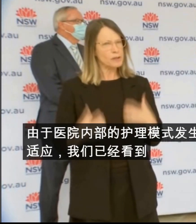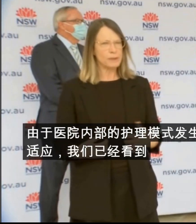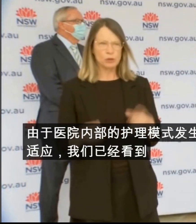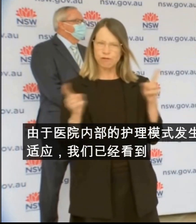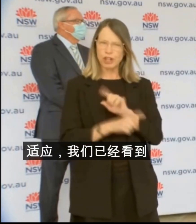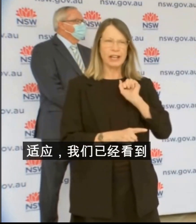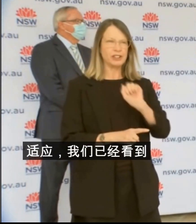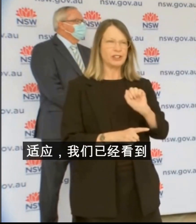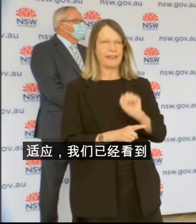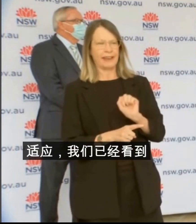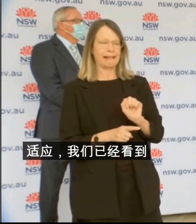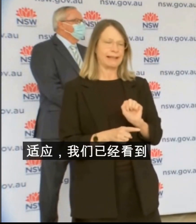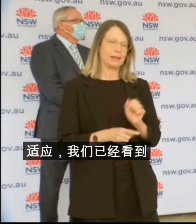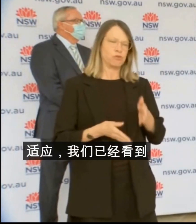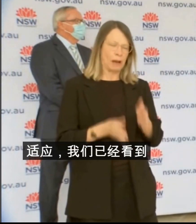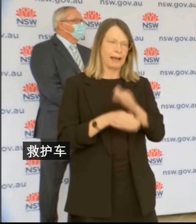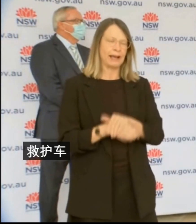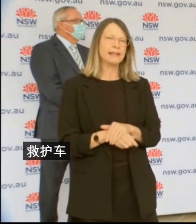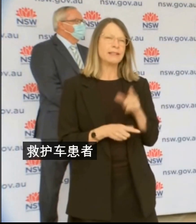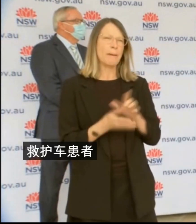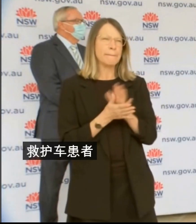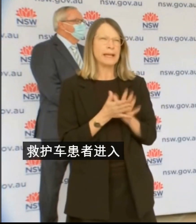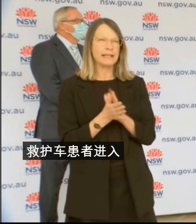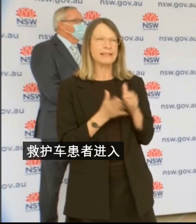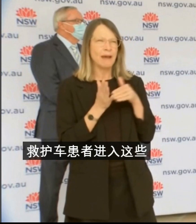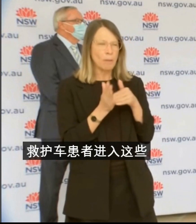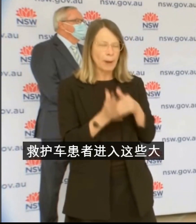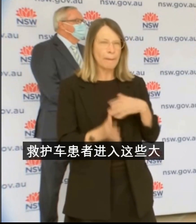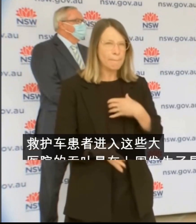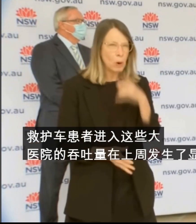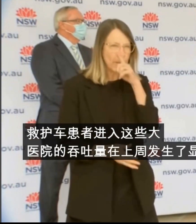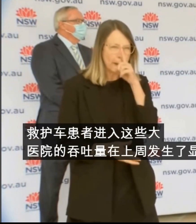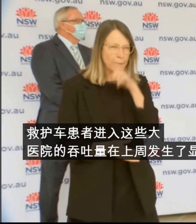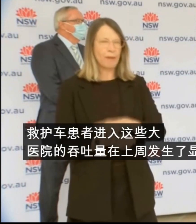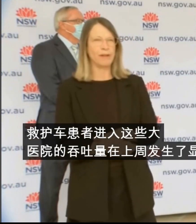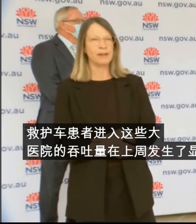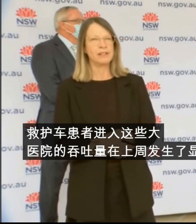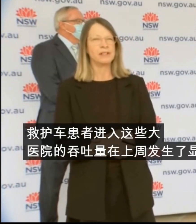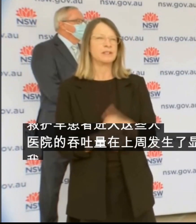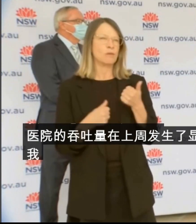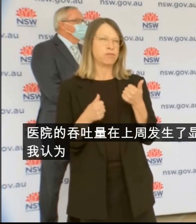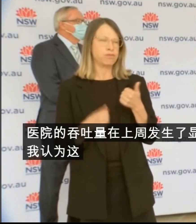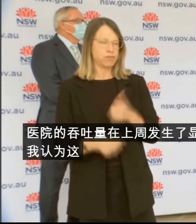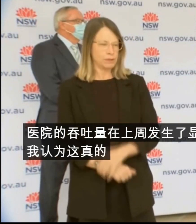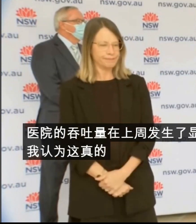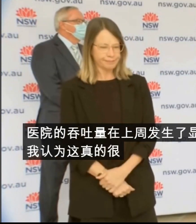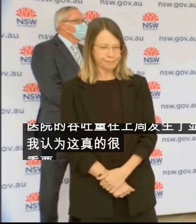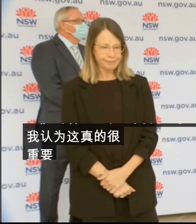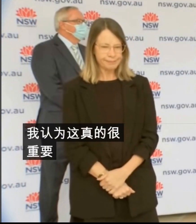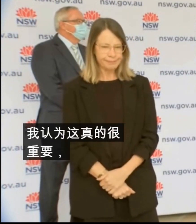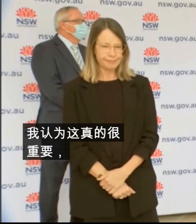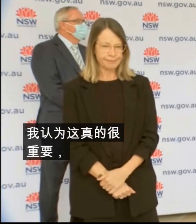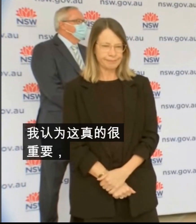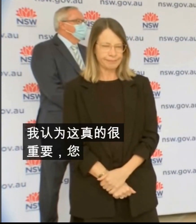seen a significant improvement in the throughput of ambulance patients into these big hospitals. I think it's really important to